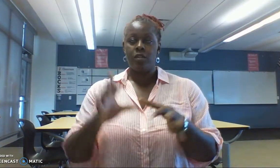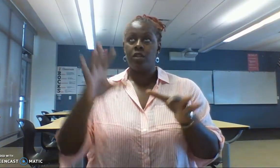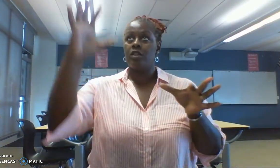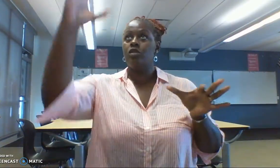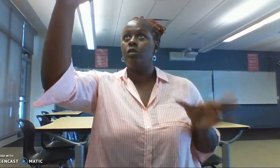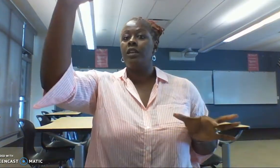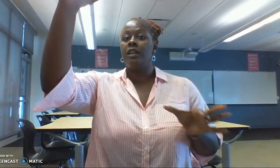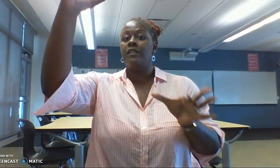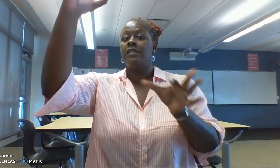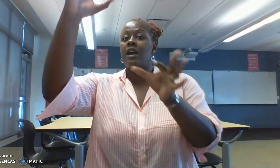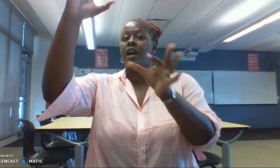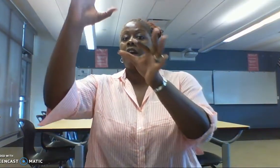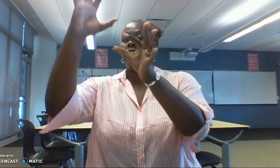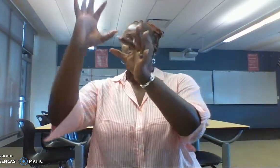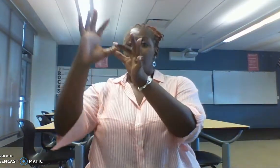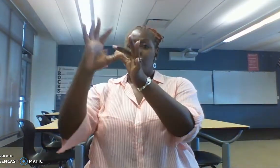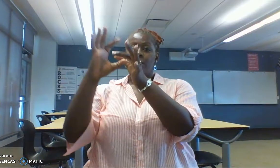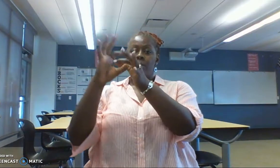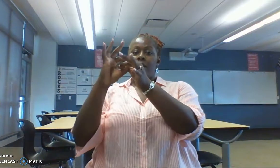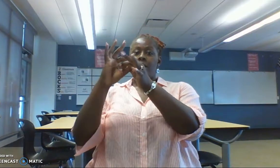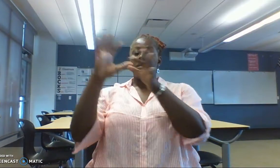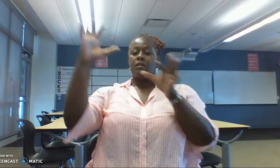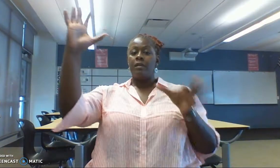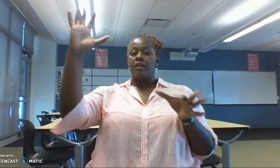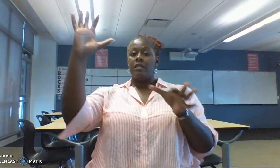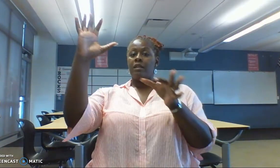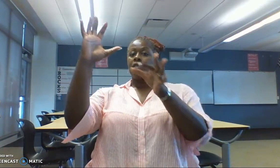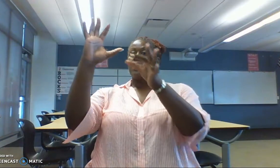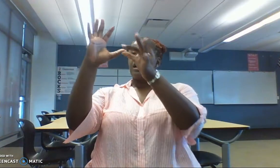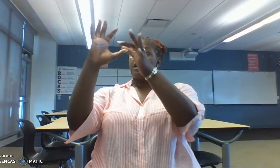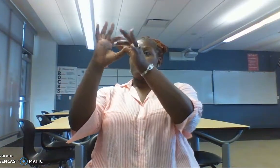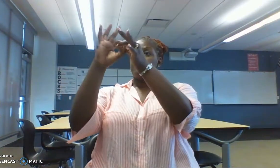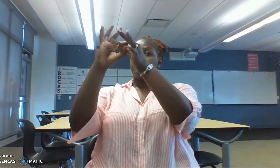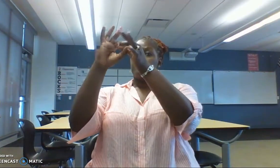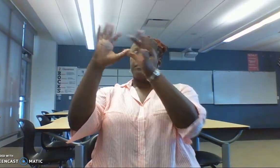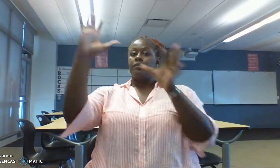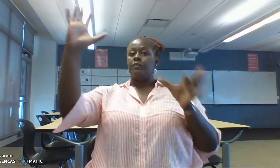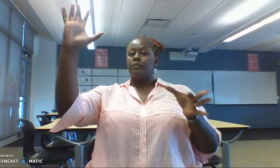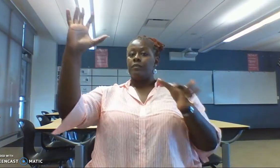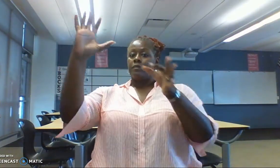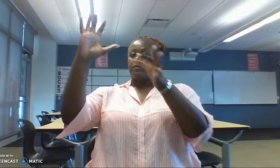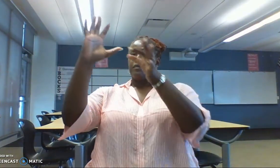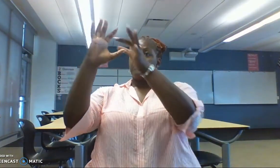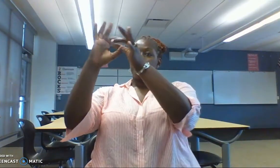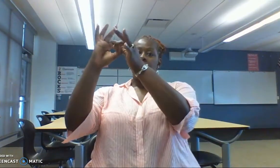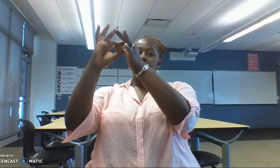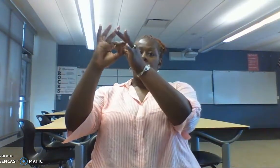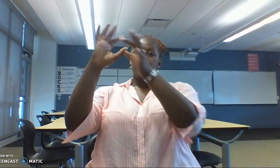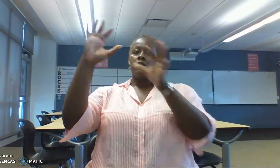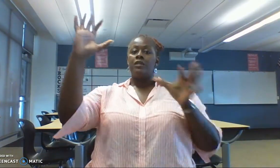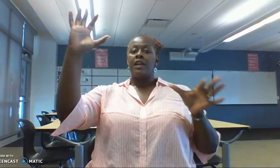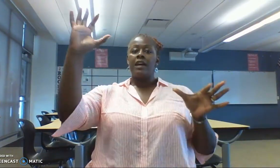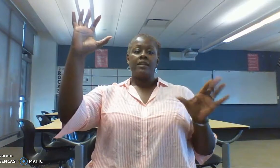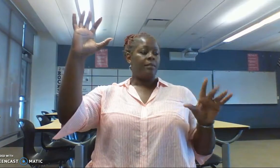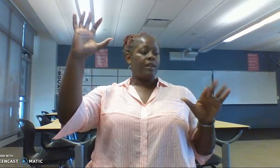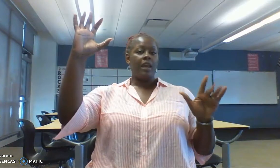you're going to do it in the sky. Back up a little bit in the sky. You see it? So your non-dominant hand,